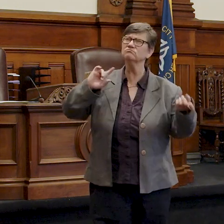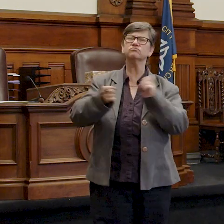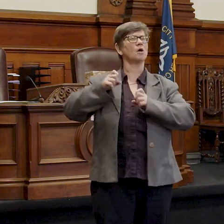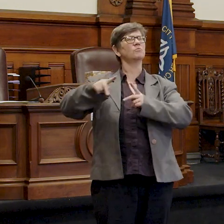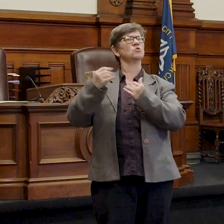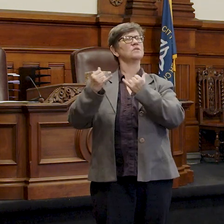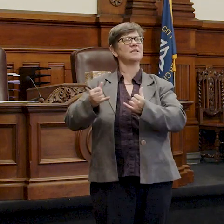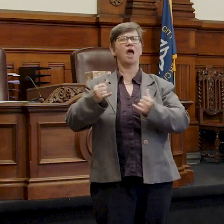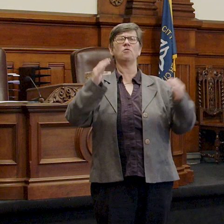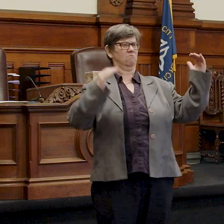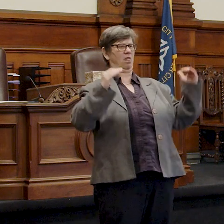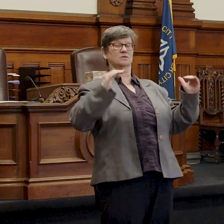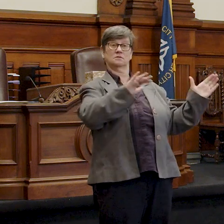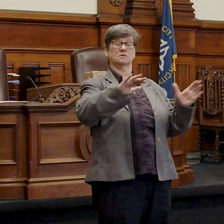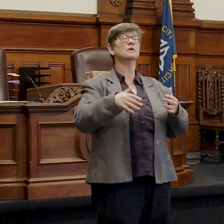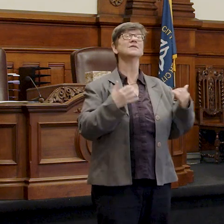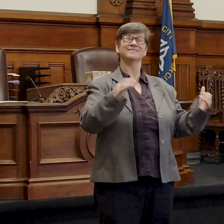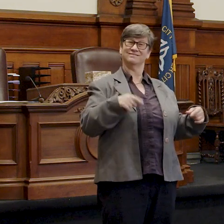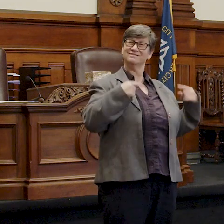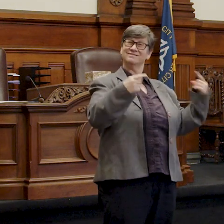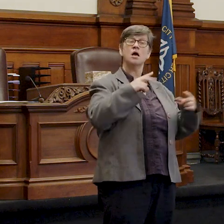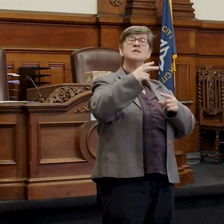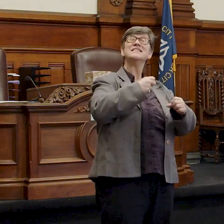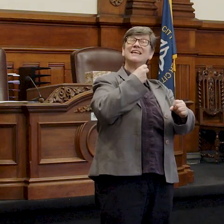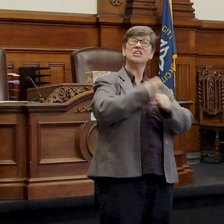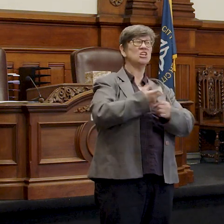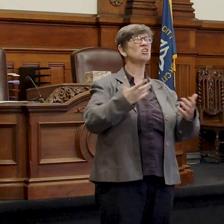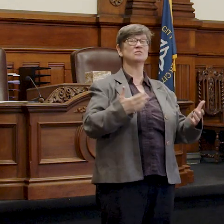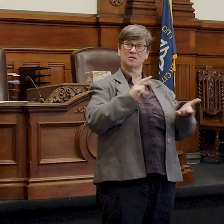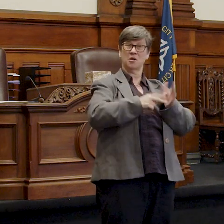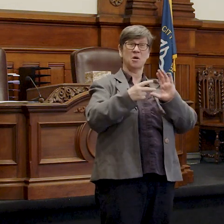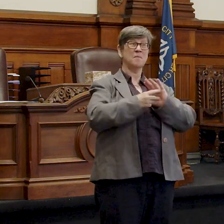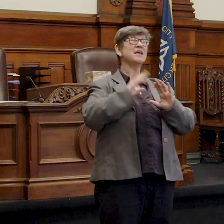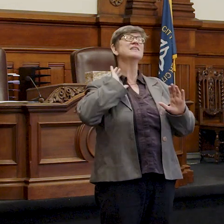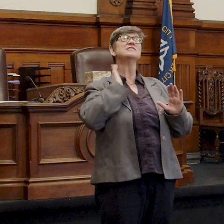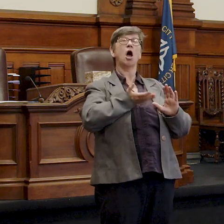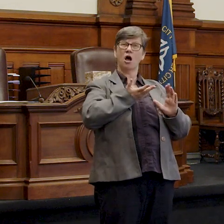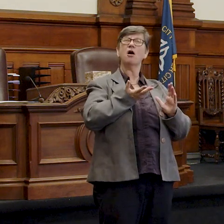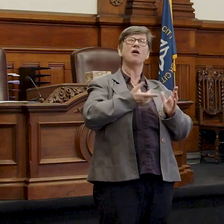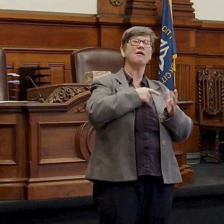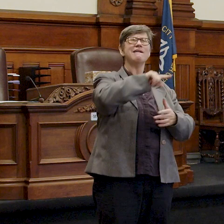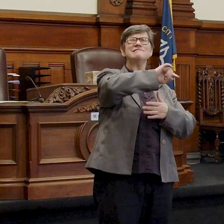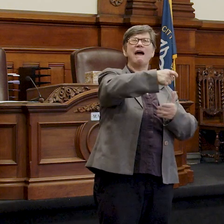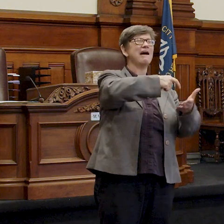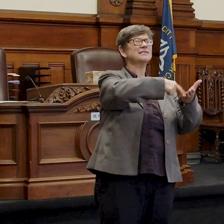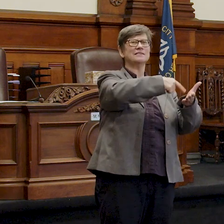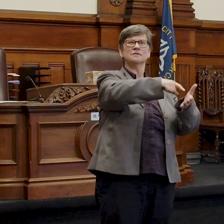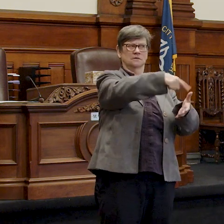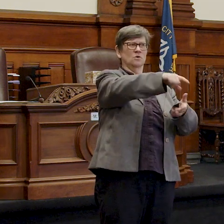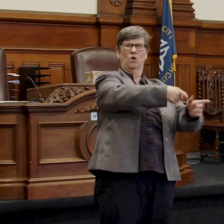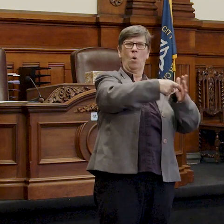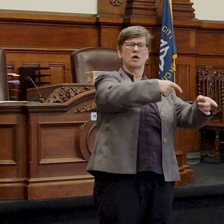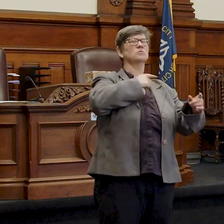holds the tax levy flat and does not raise user fees on refuse, recycling, or public works. Overall, this